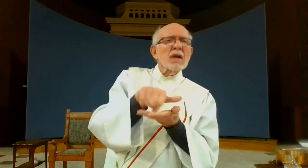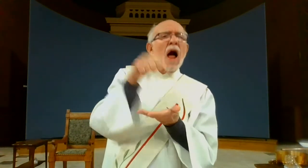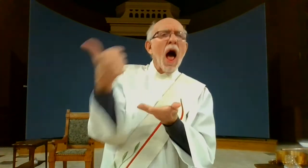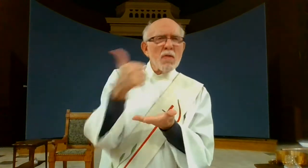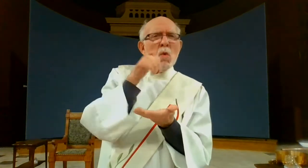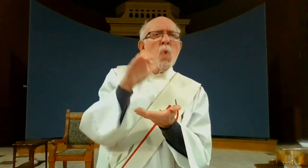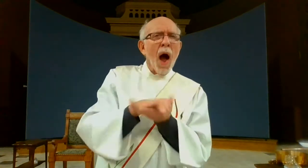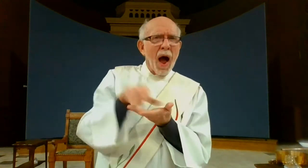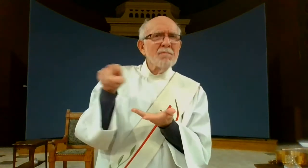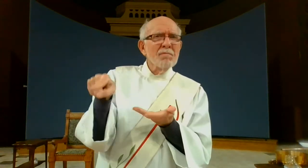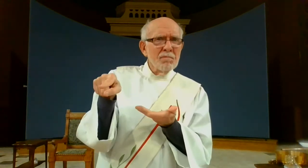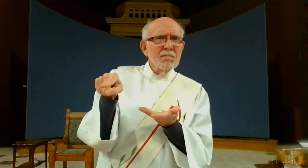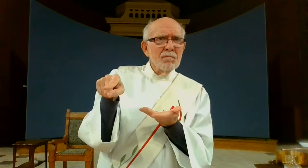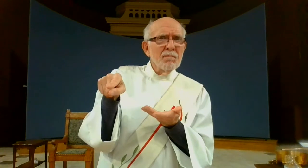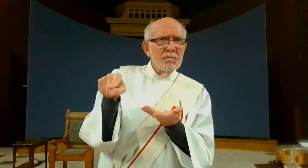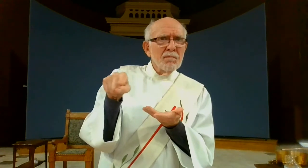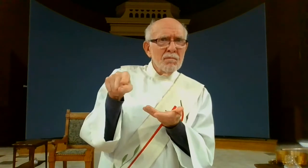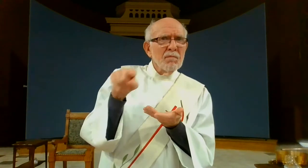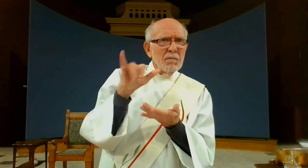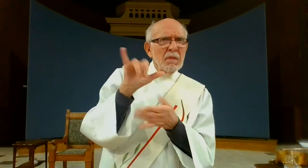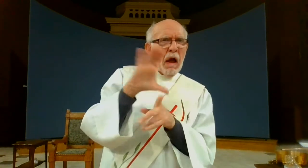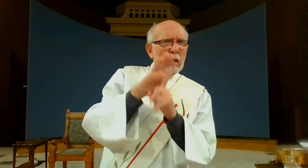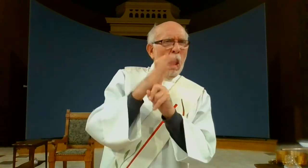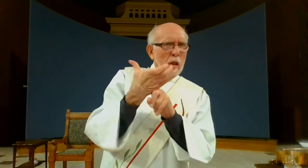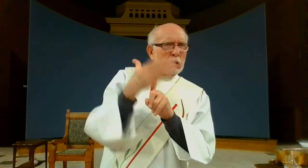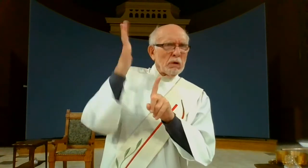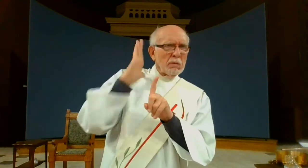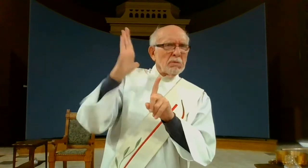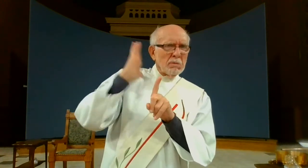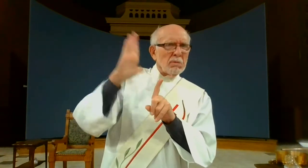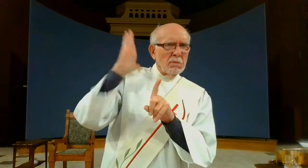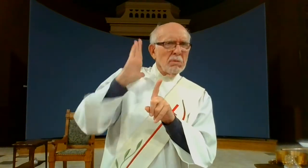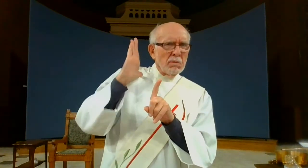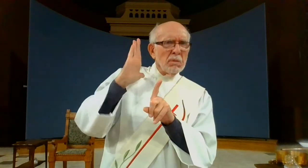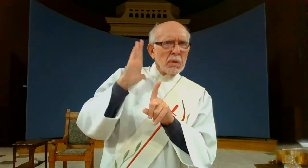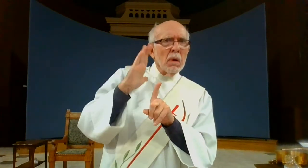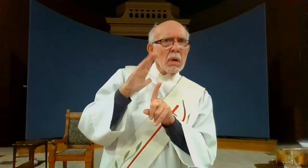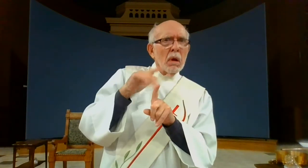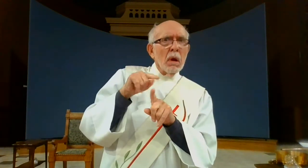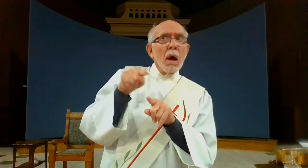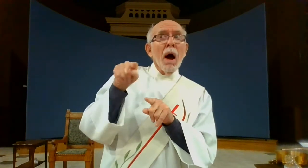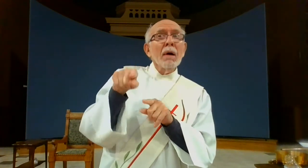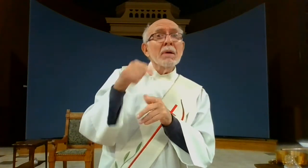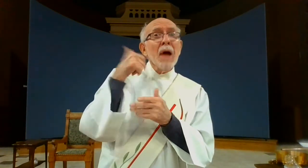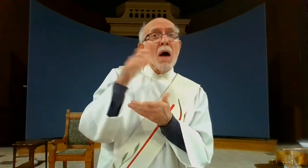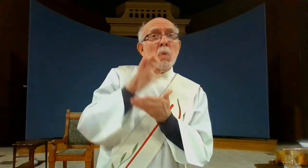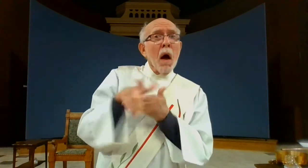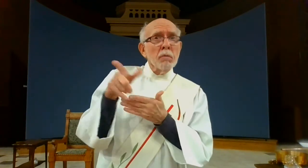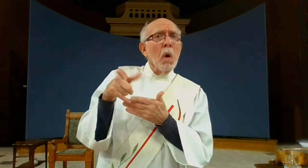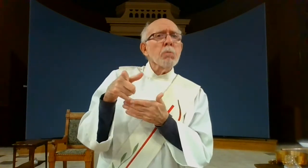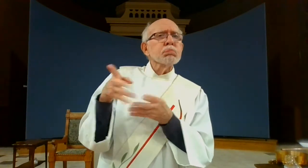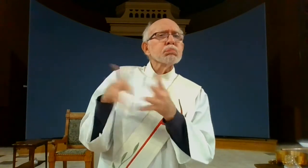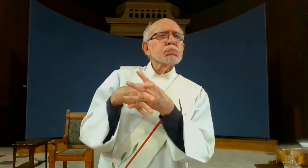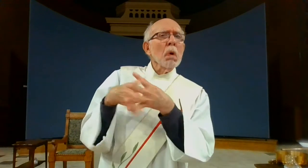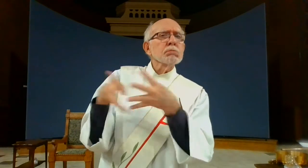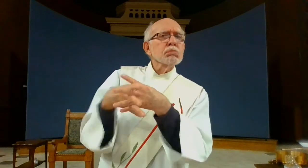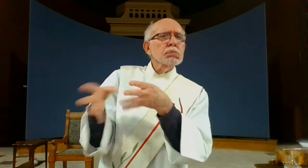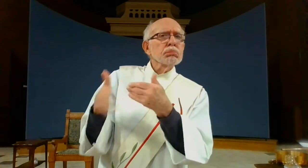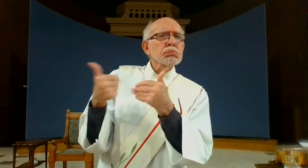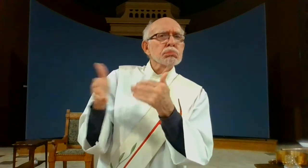But God's plan for the other wife is to have the children. You know, it was acceptable back then. And it was easy